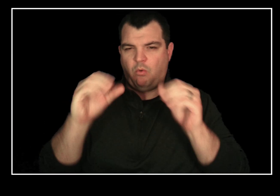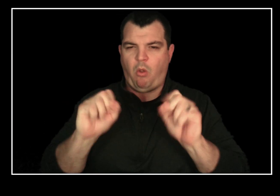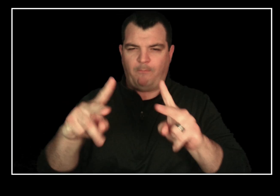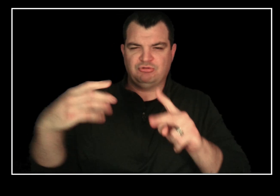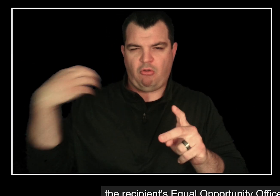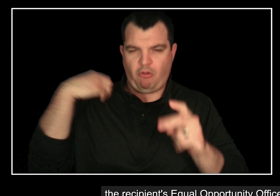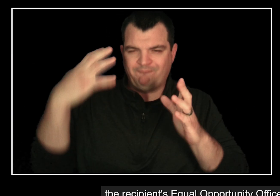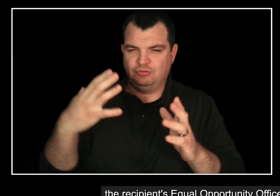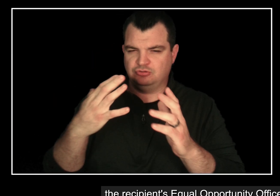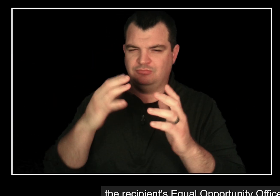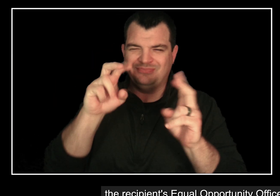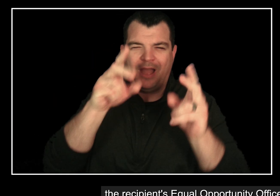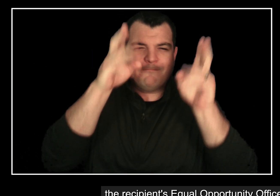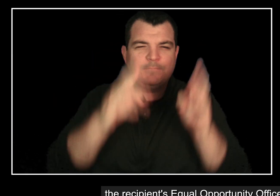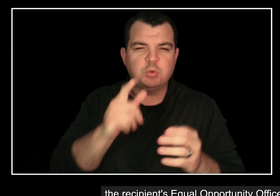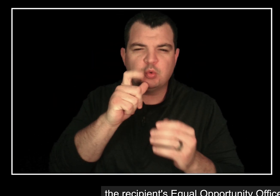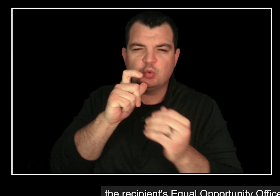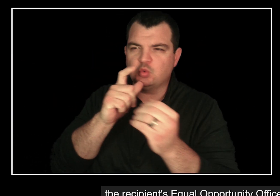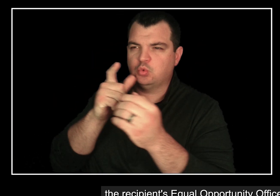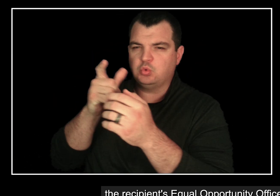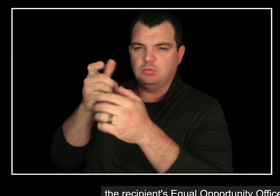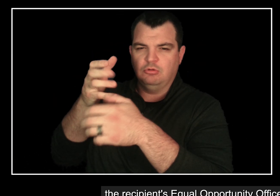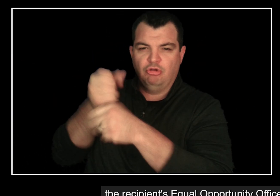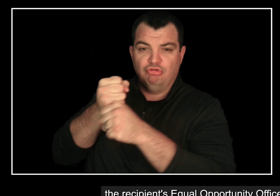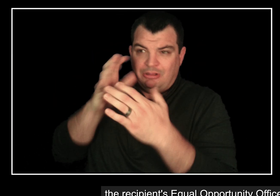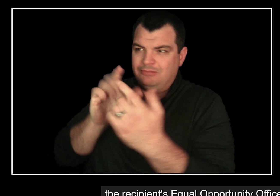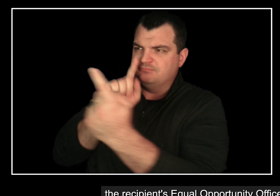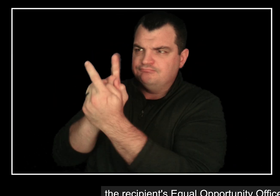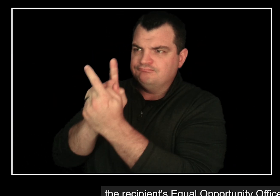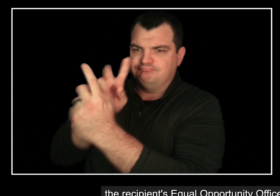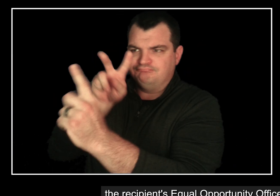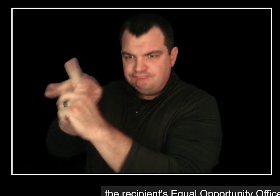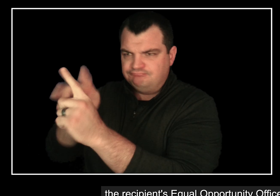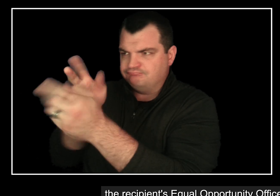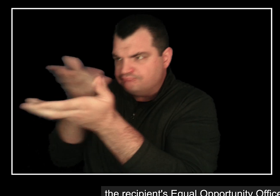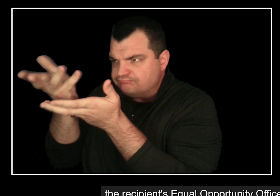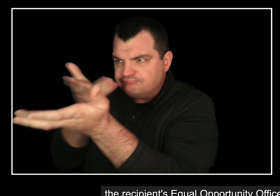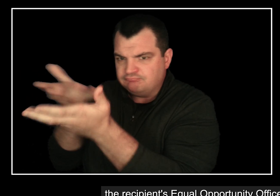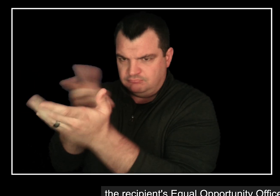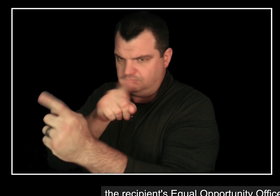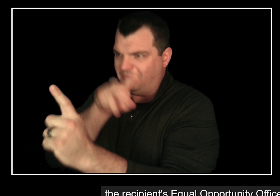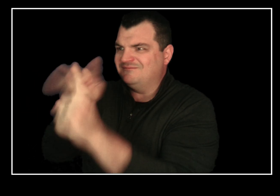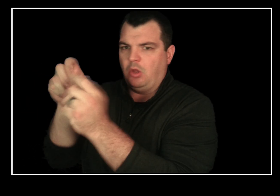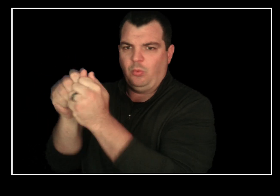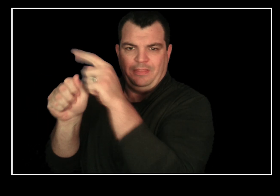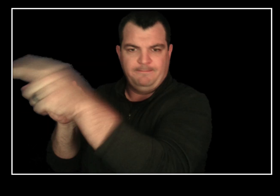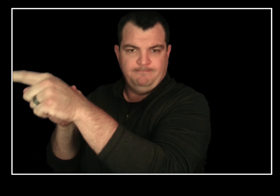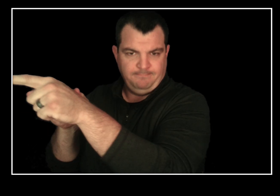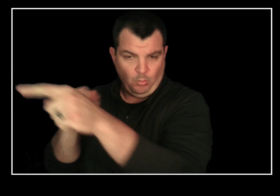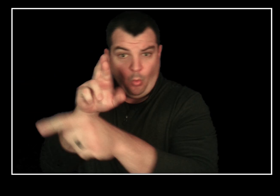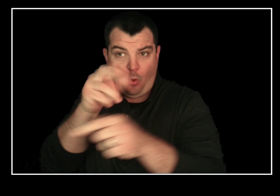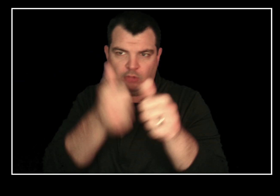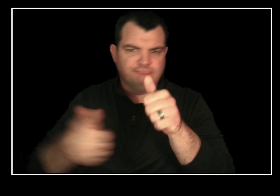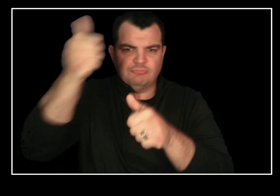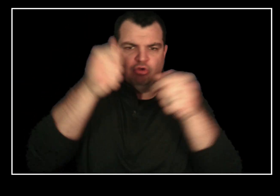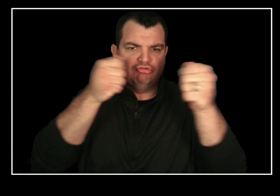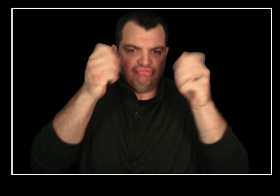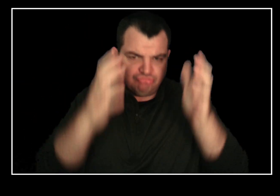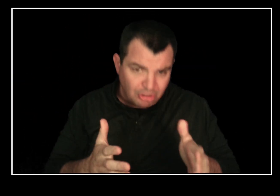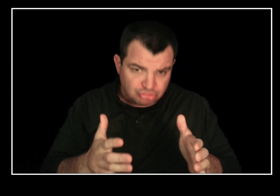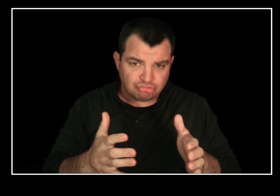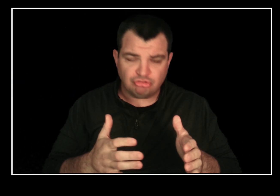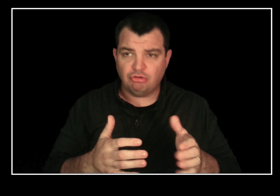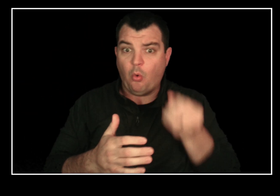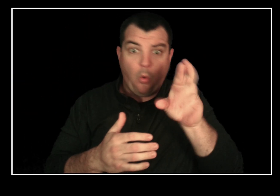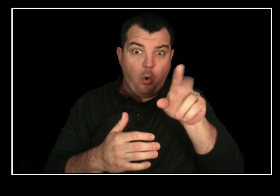either the recipient's equal opportunity officer or the person whom the recipient has designated for this